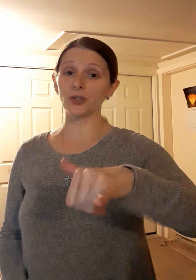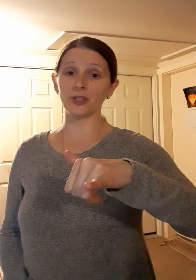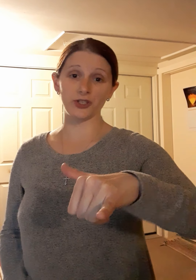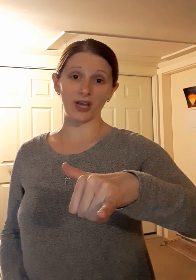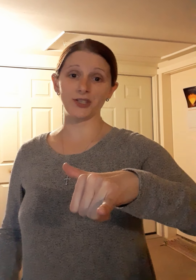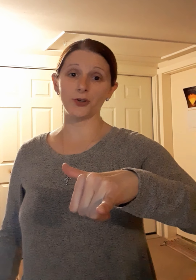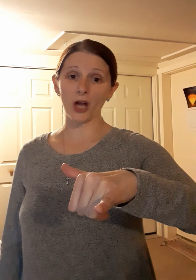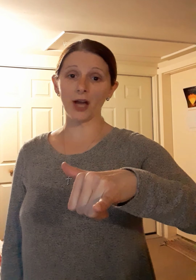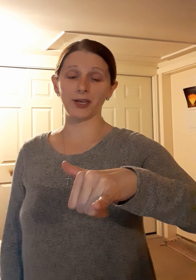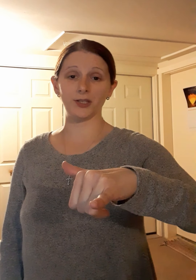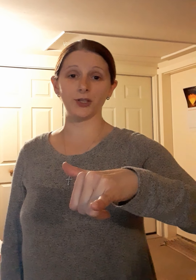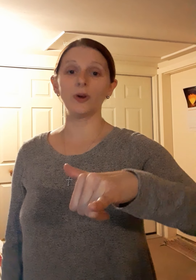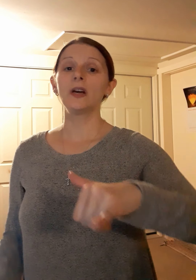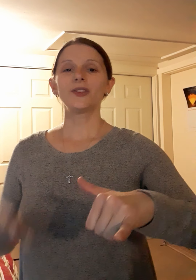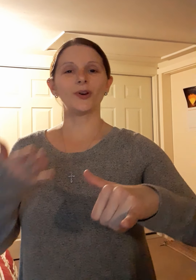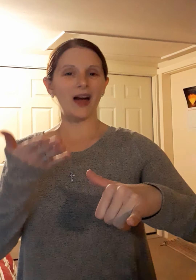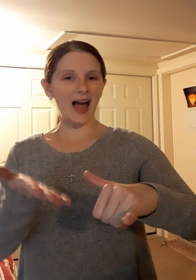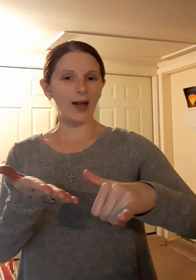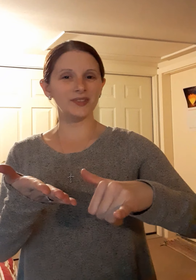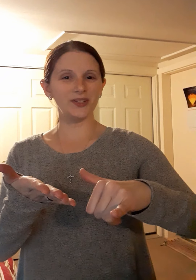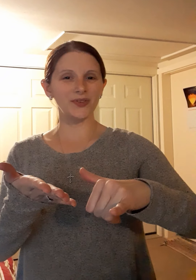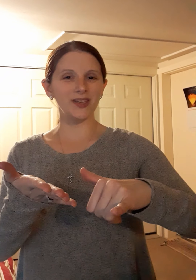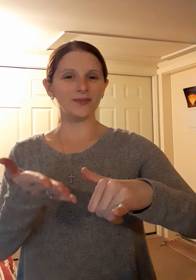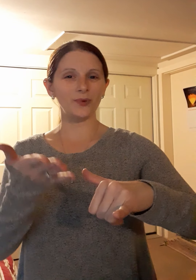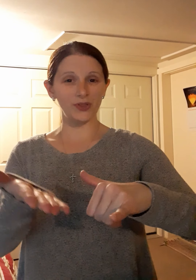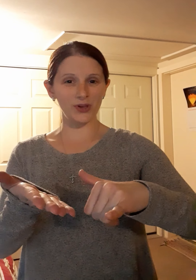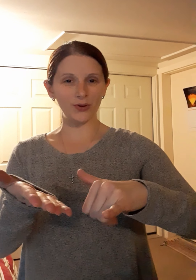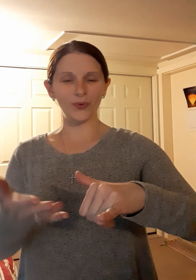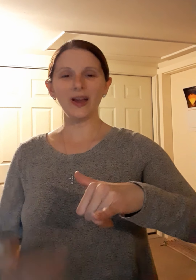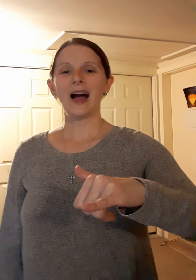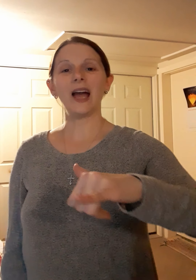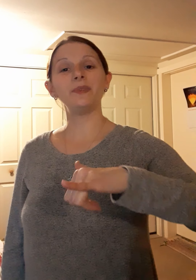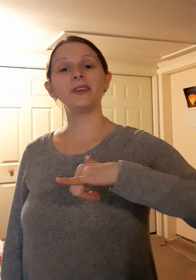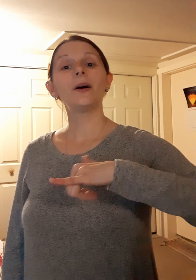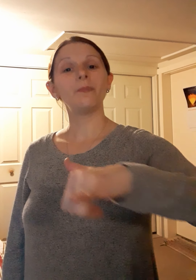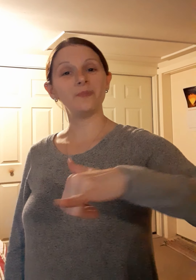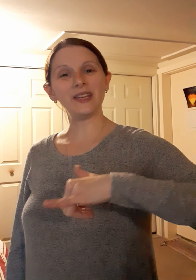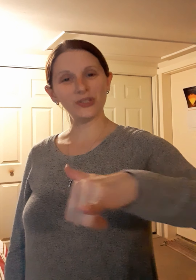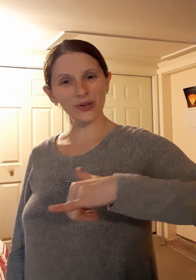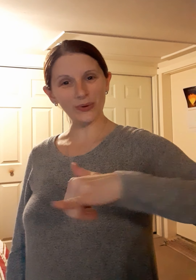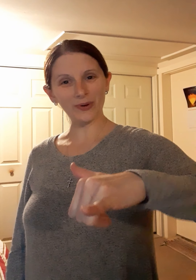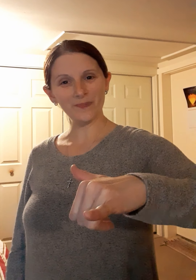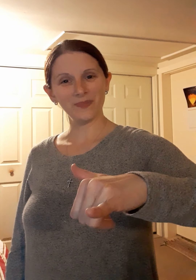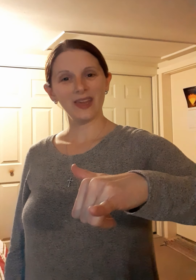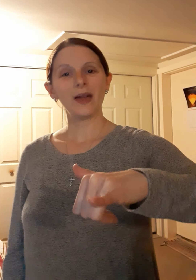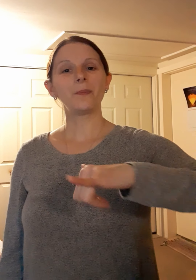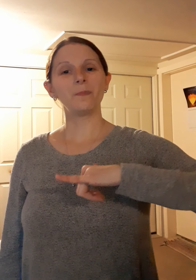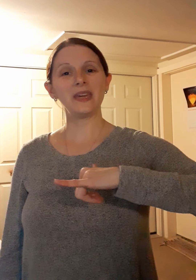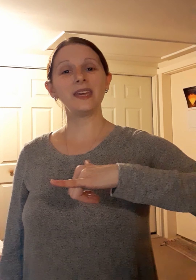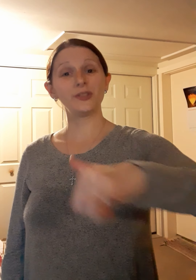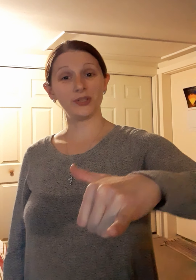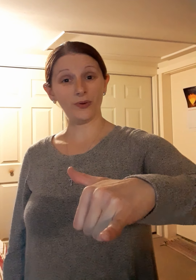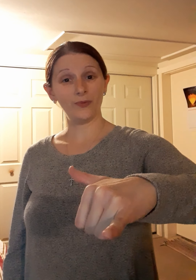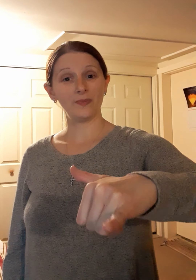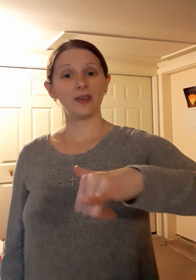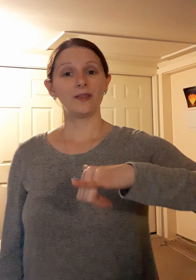person's chest you're talking to. So if I was agreeing with you, I'd be me too. Me too.